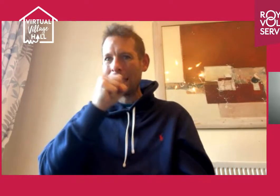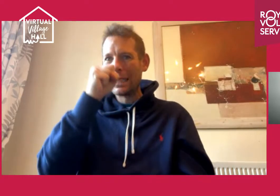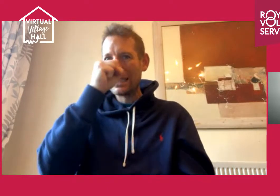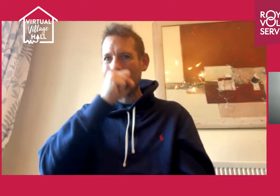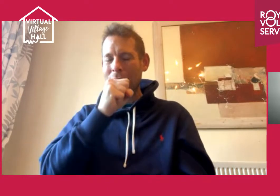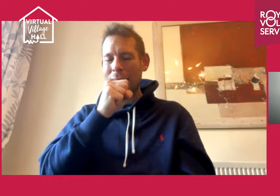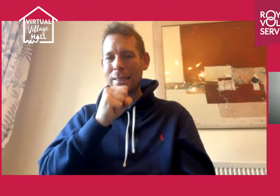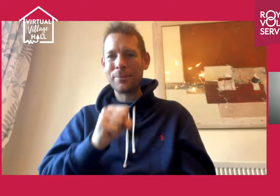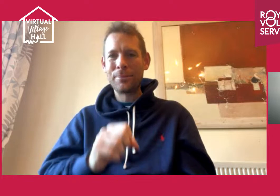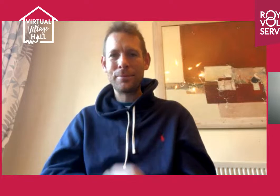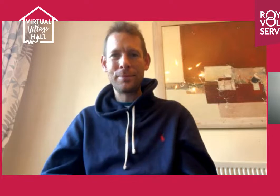Guinea pig.